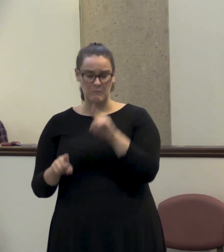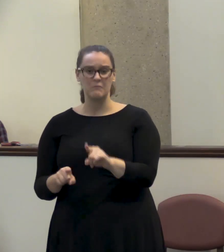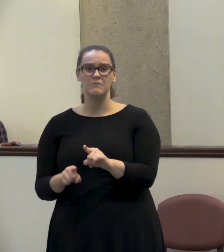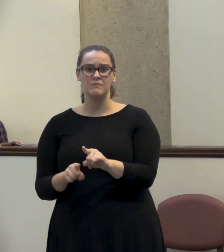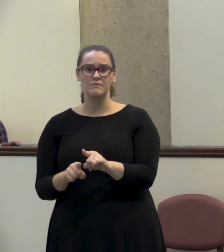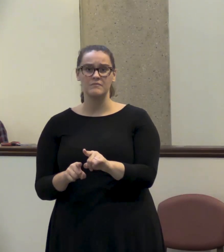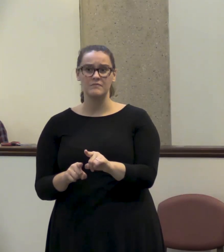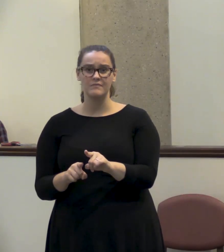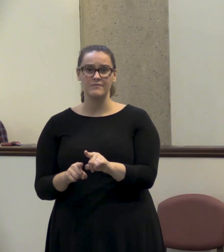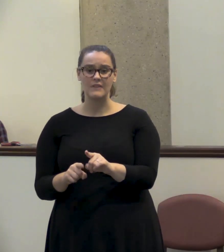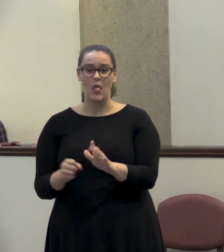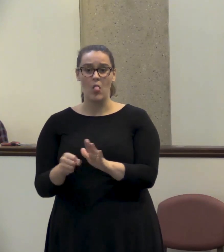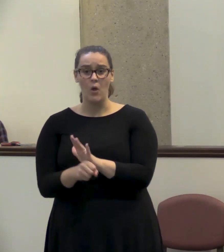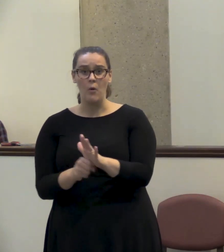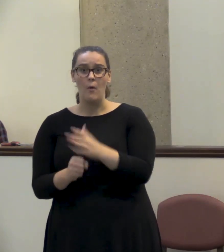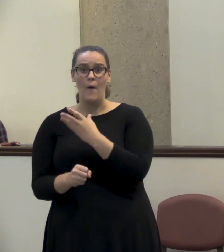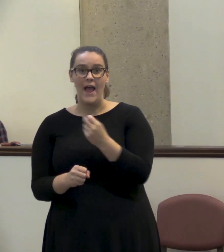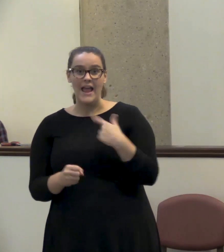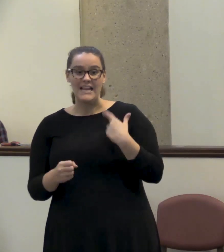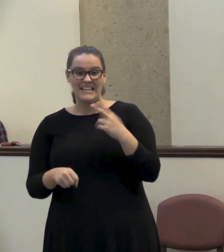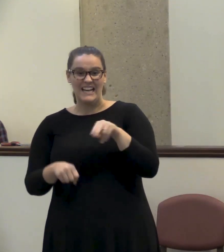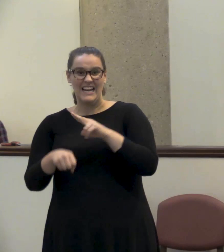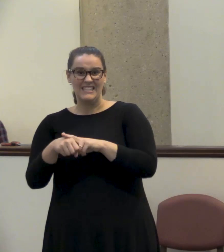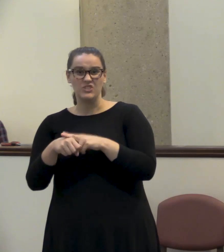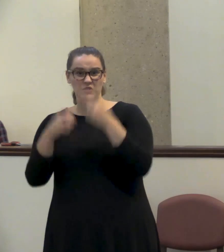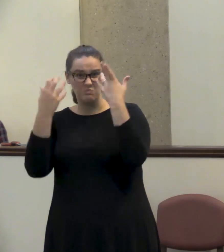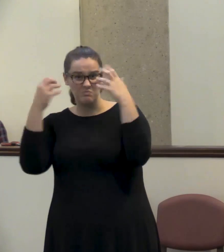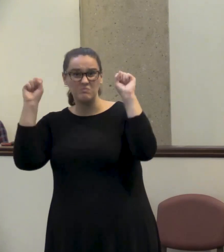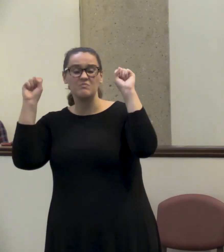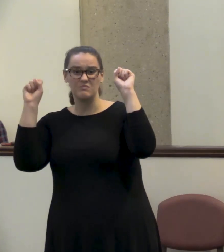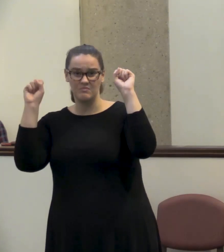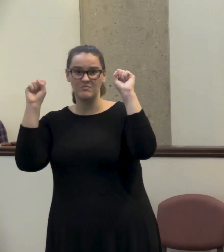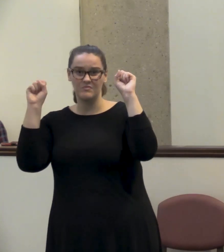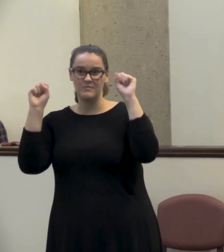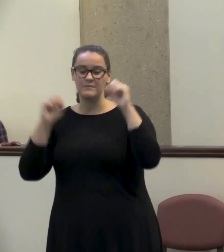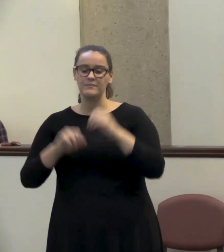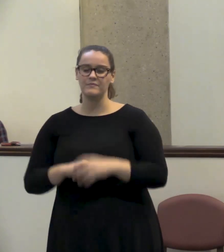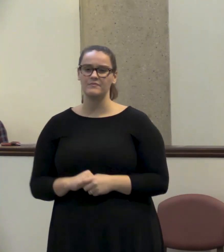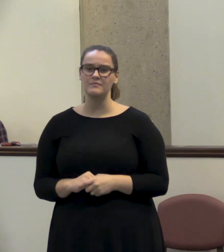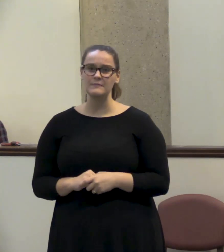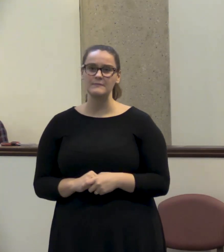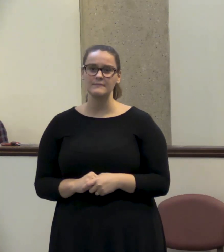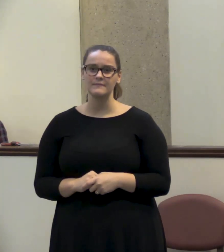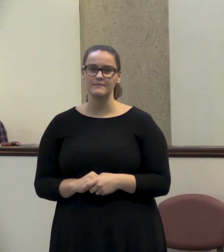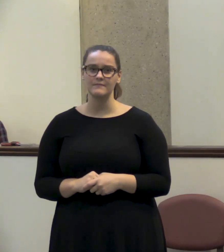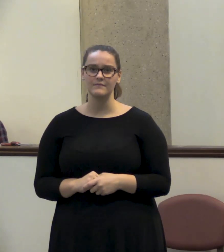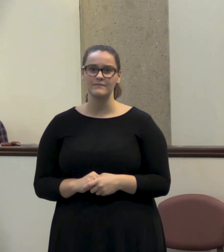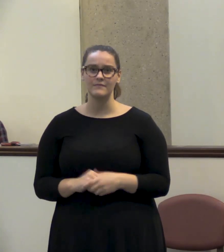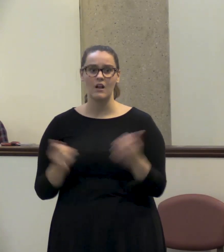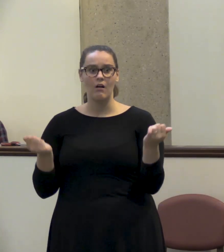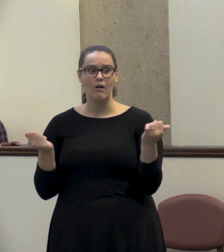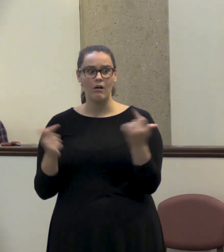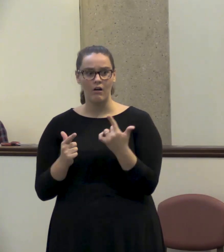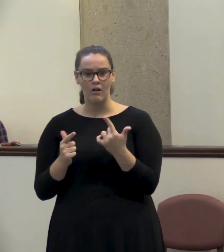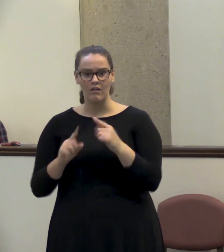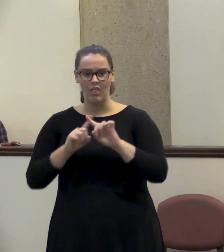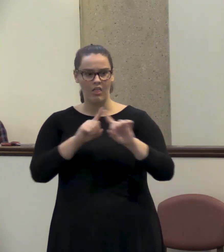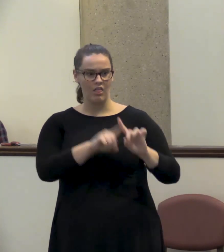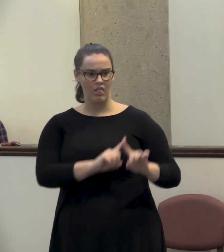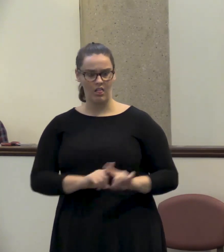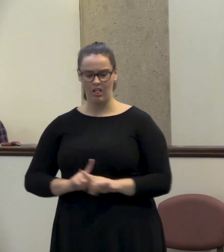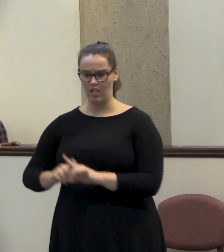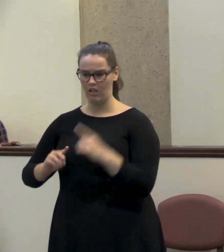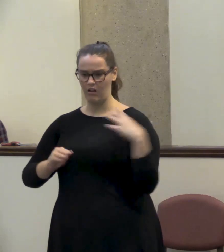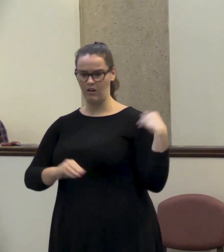the national level. So what has called forth that all these sacred traditions point us